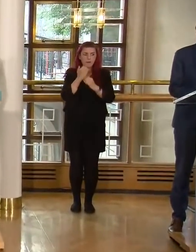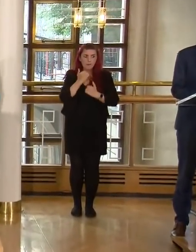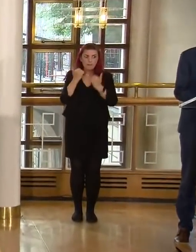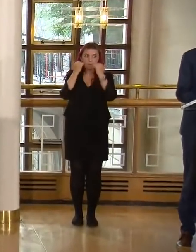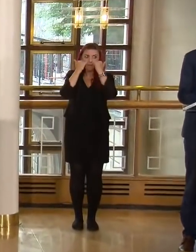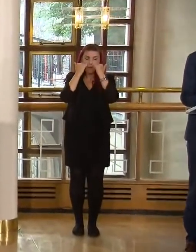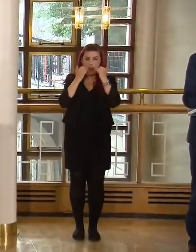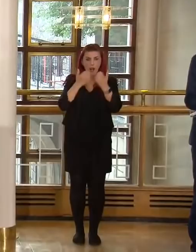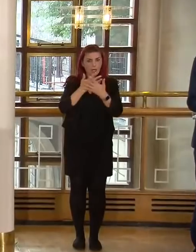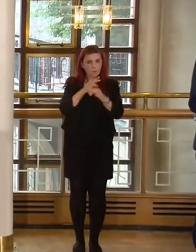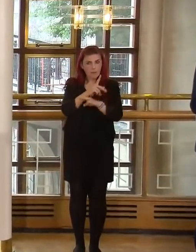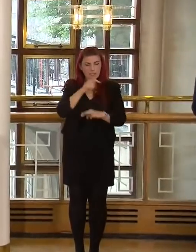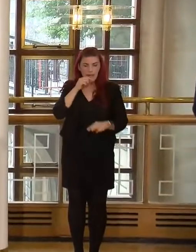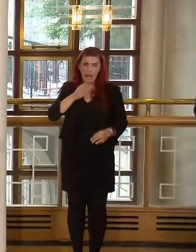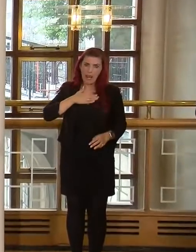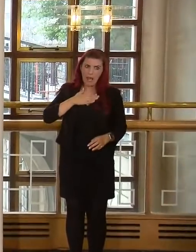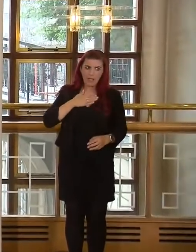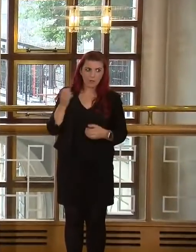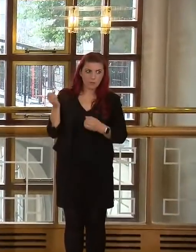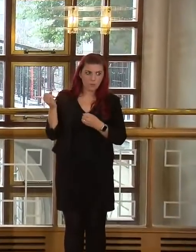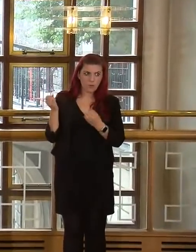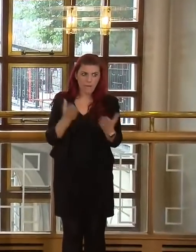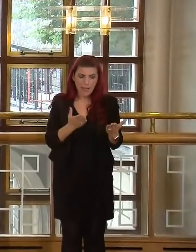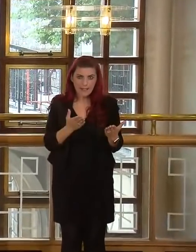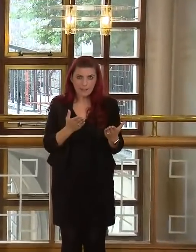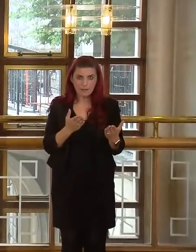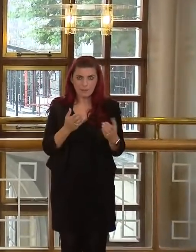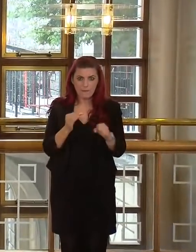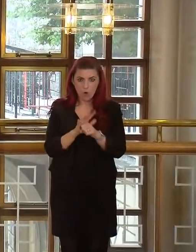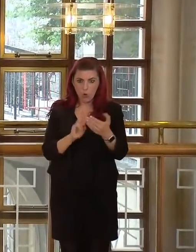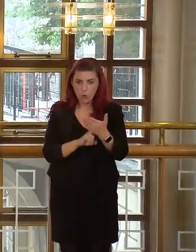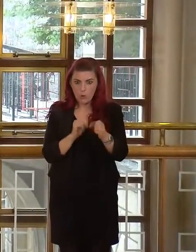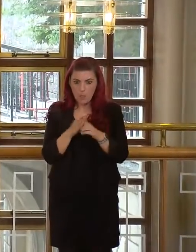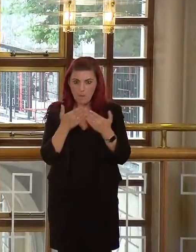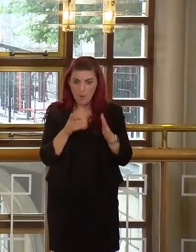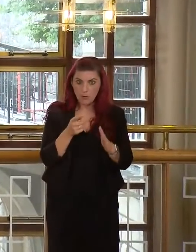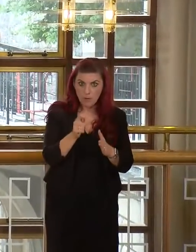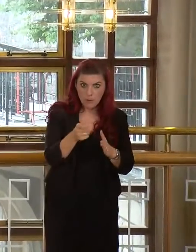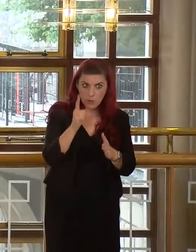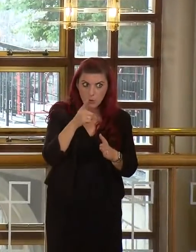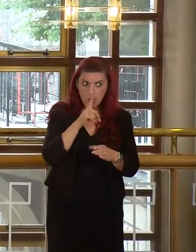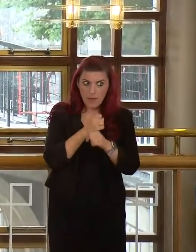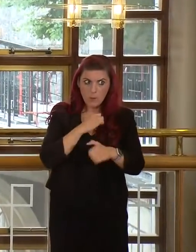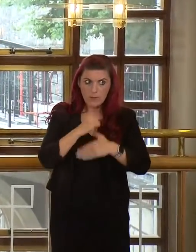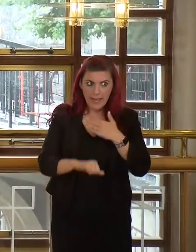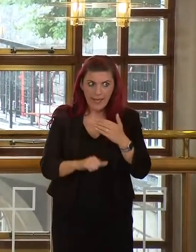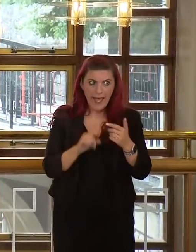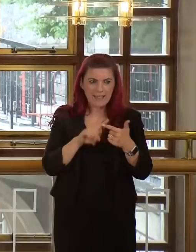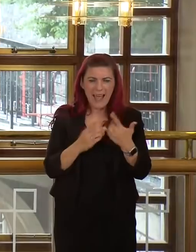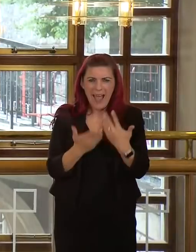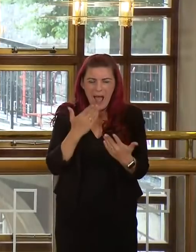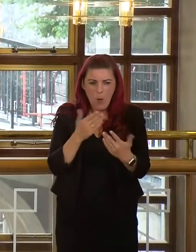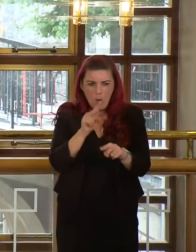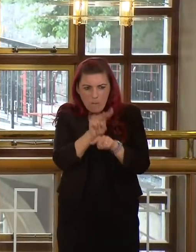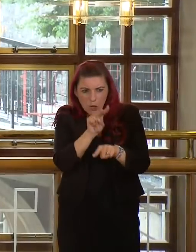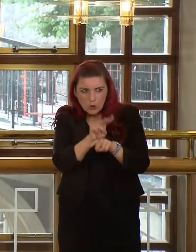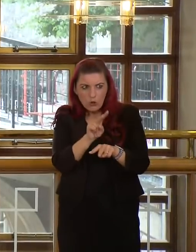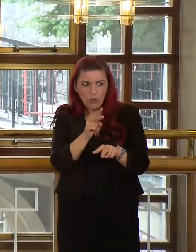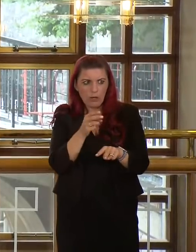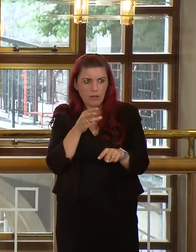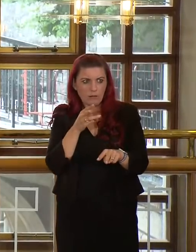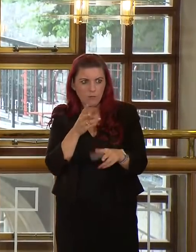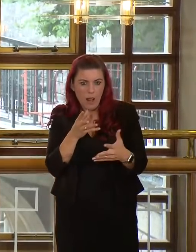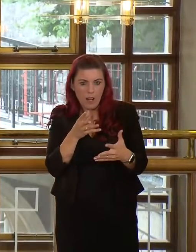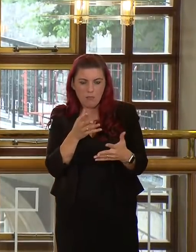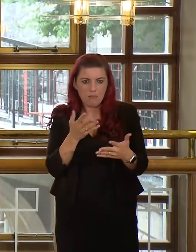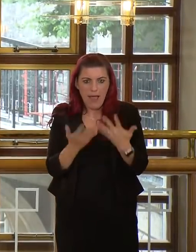like if face masks were simply provided when you were entering public transport. So any consideration to that? And also, how will they be policed, and will there be any penalty for breaking that?